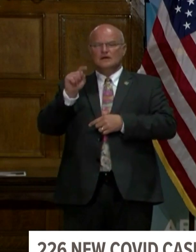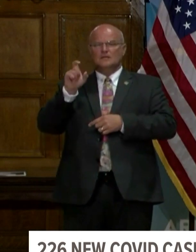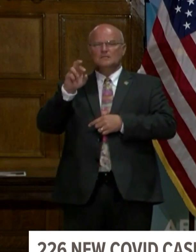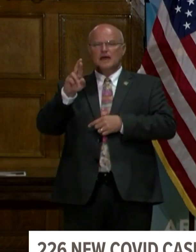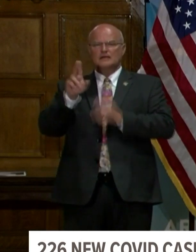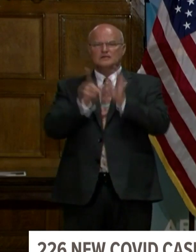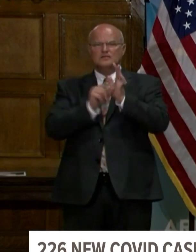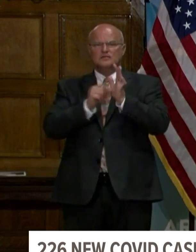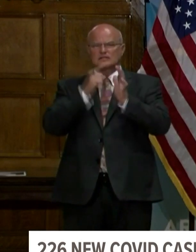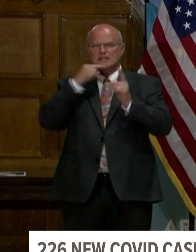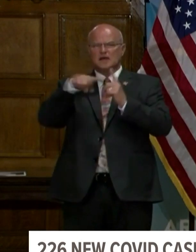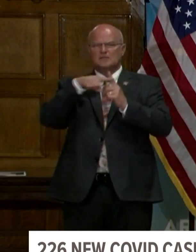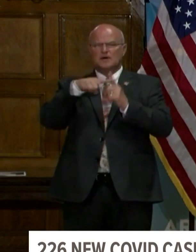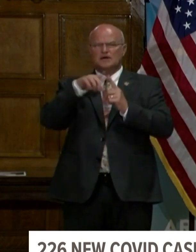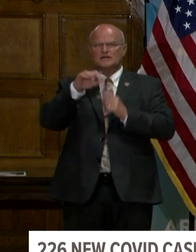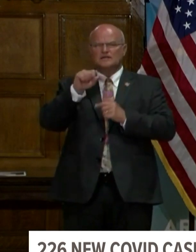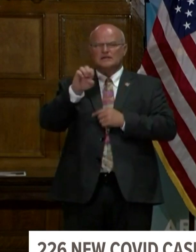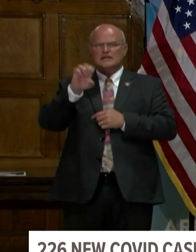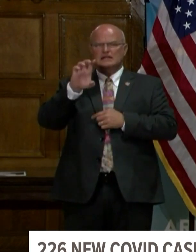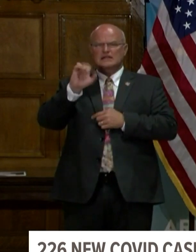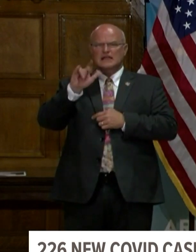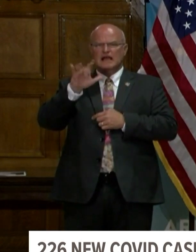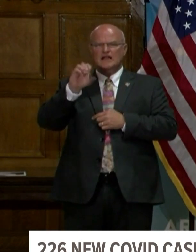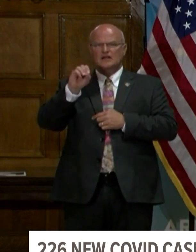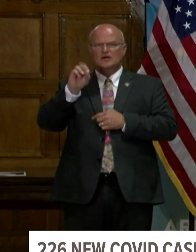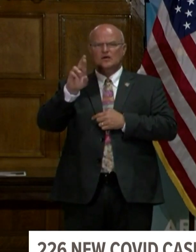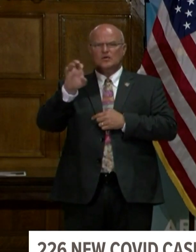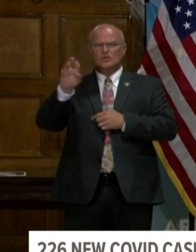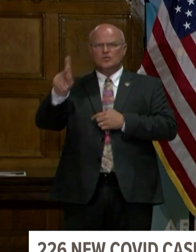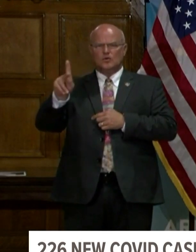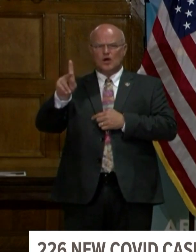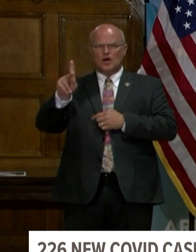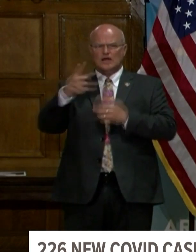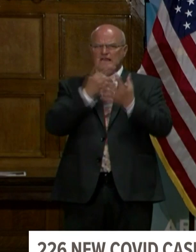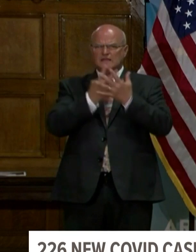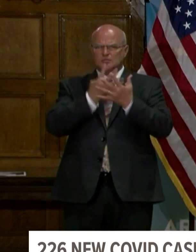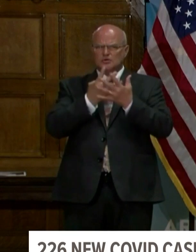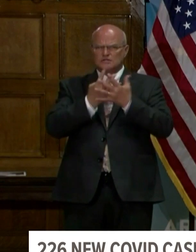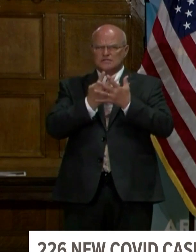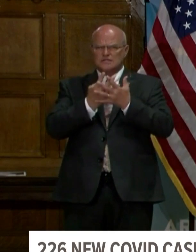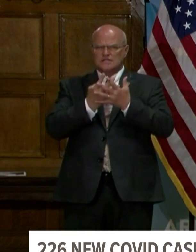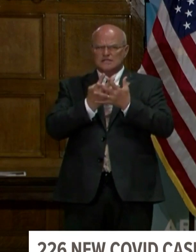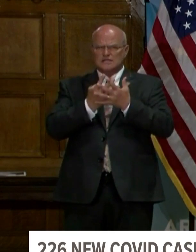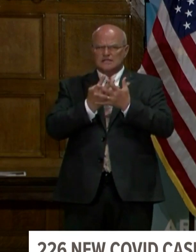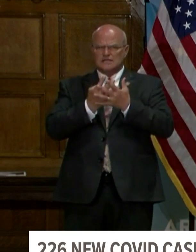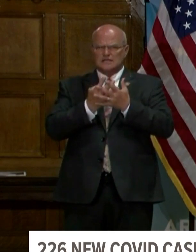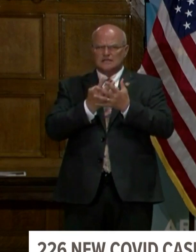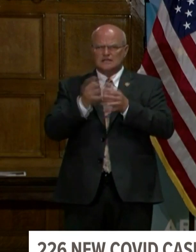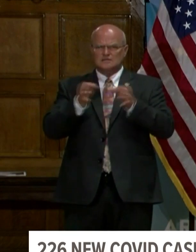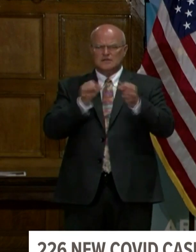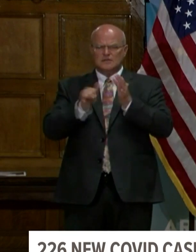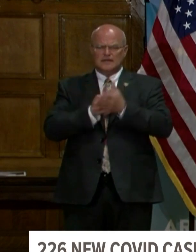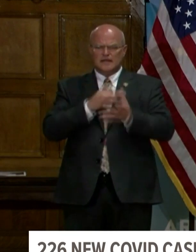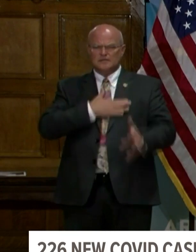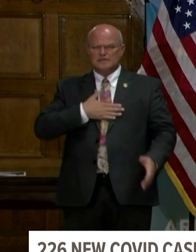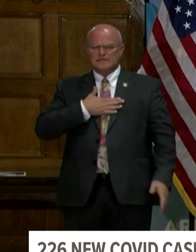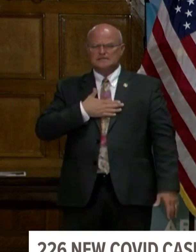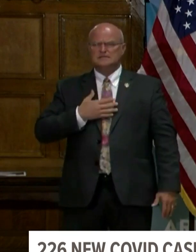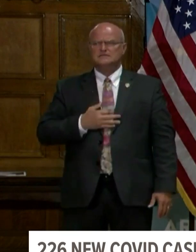a positive case at Calico Rock at the prison there. Can you tell us about